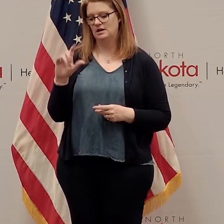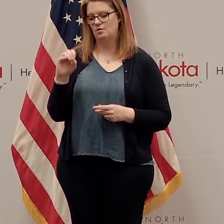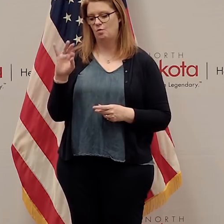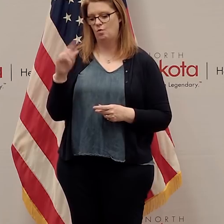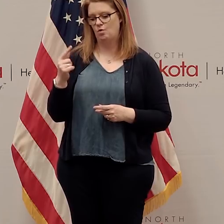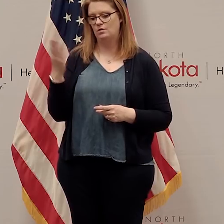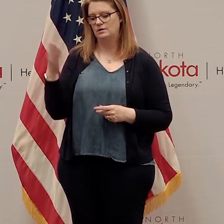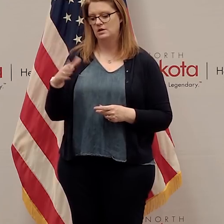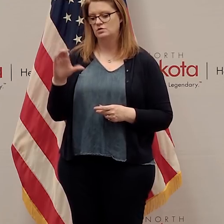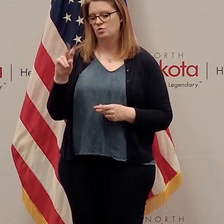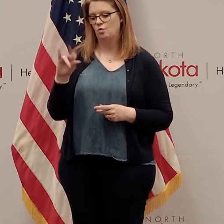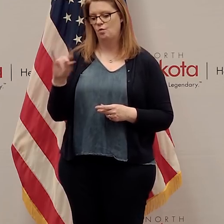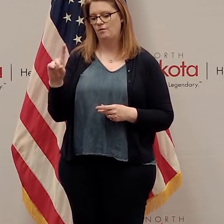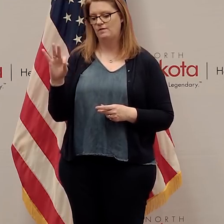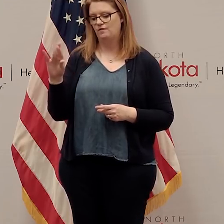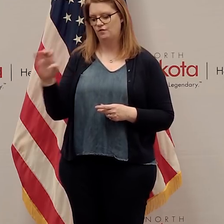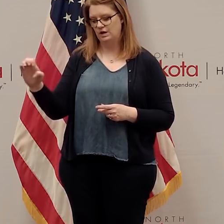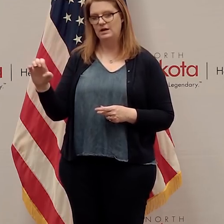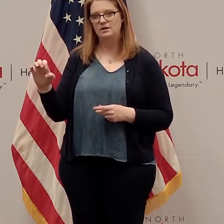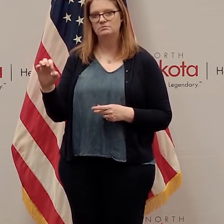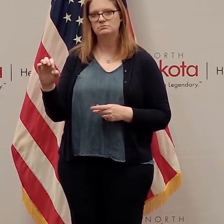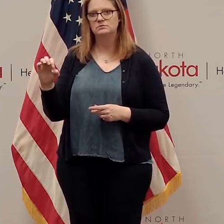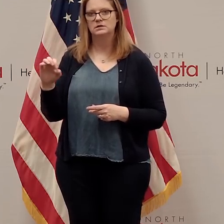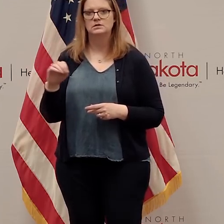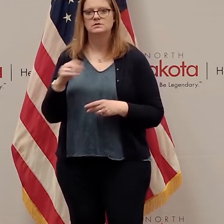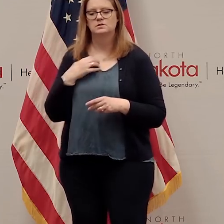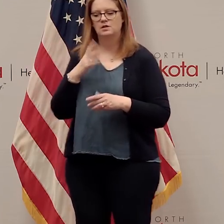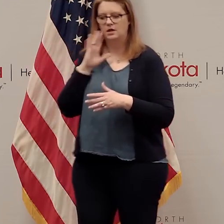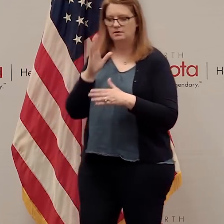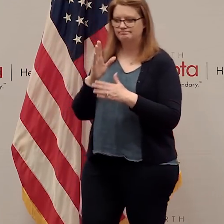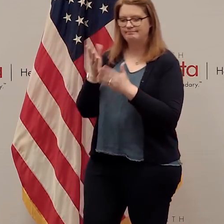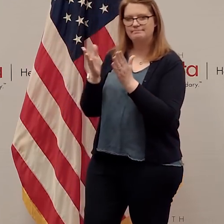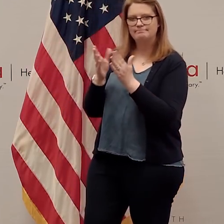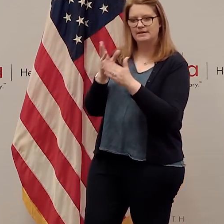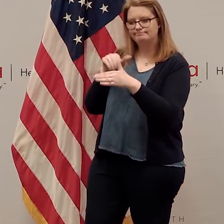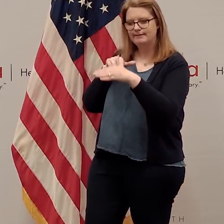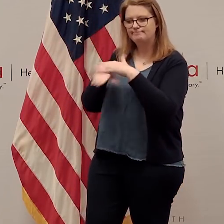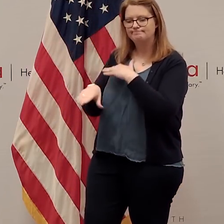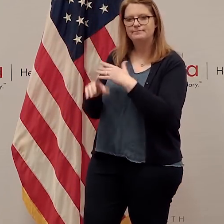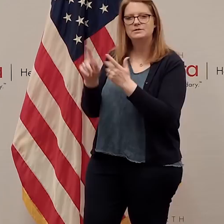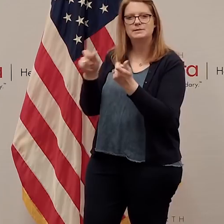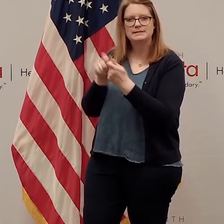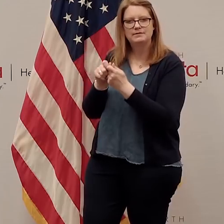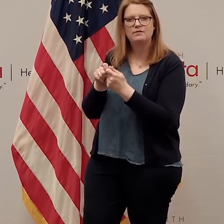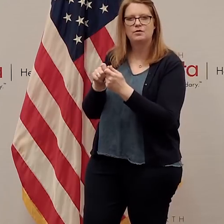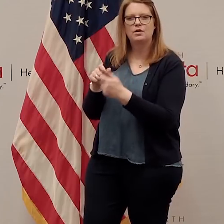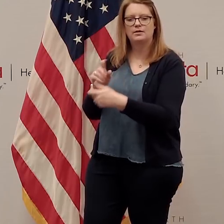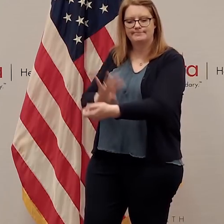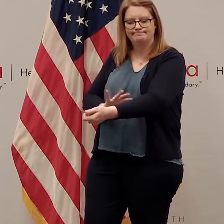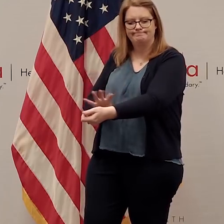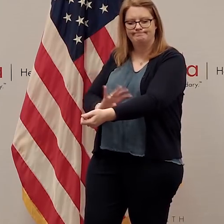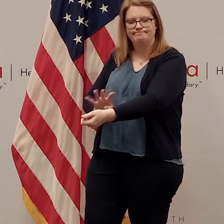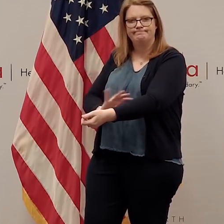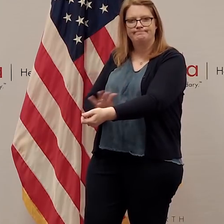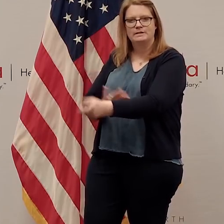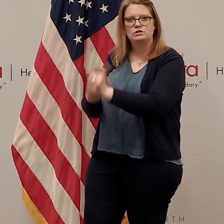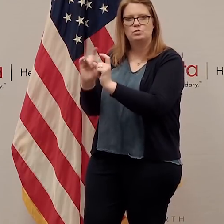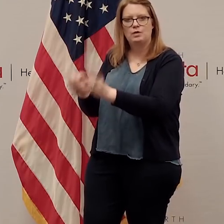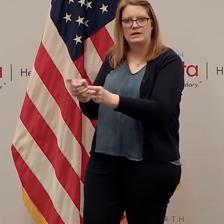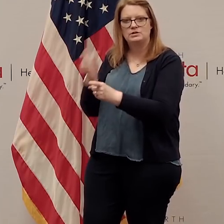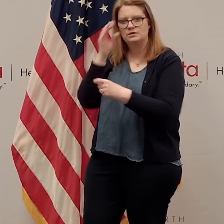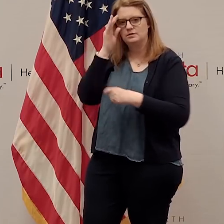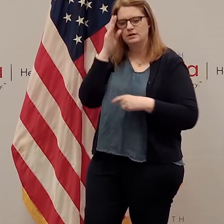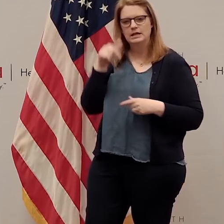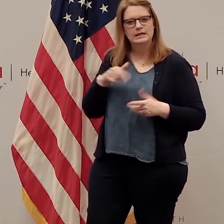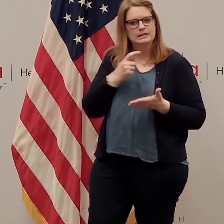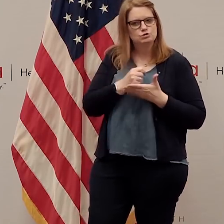vitalant.org/COVID-free to refer yourself directly for a convalescent plasma donation. This new treatment is still advancing in